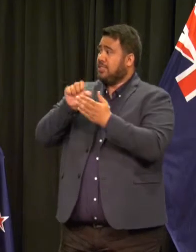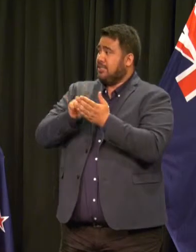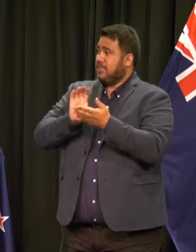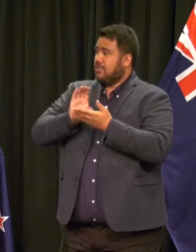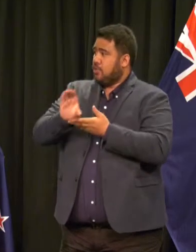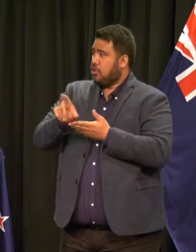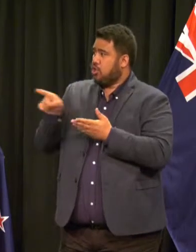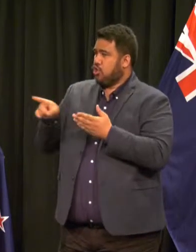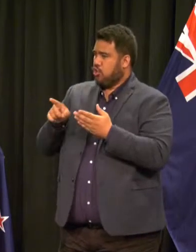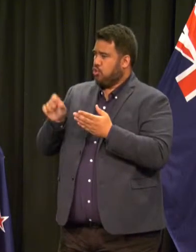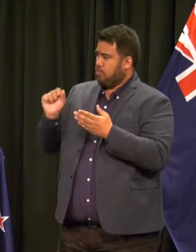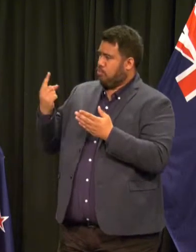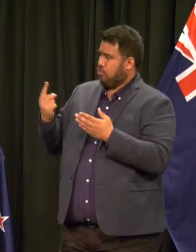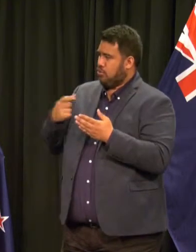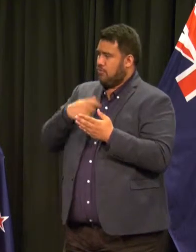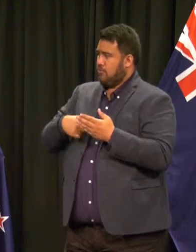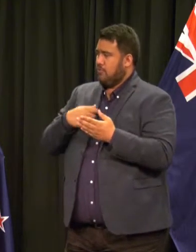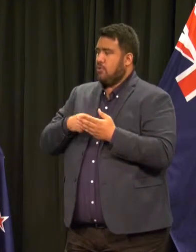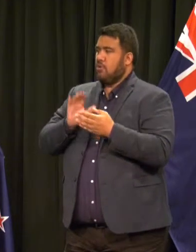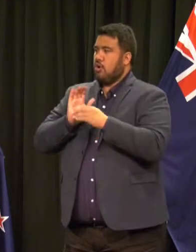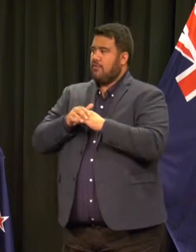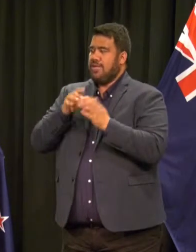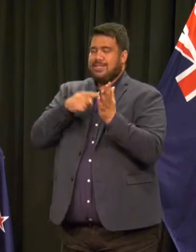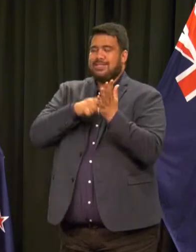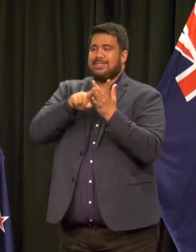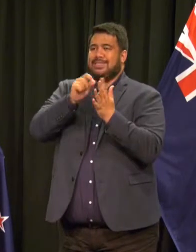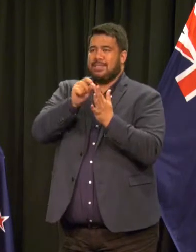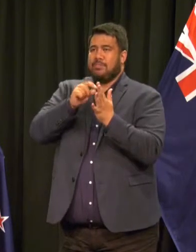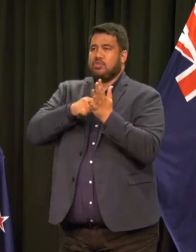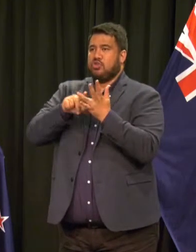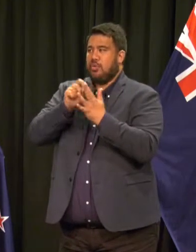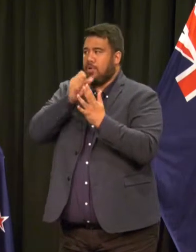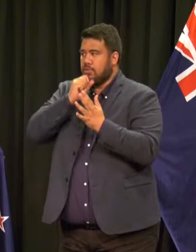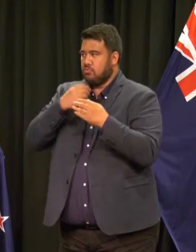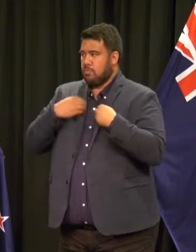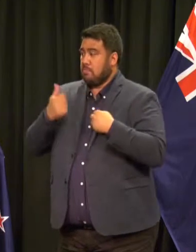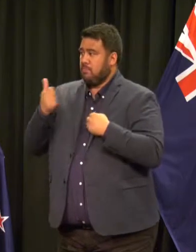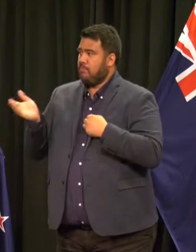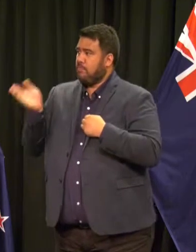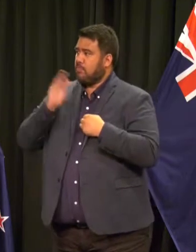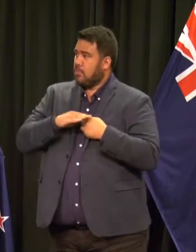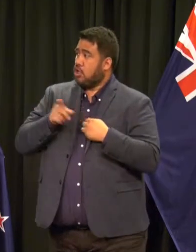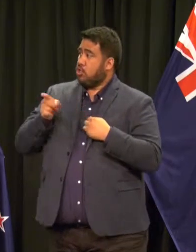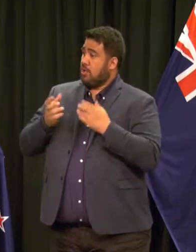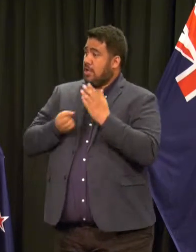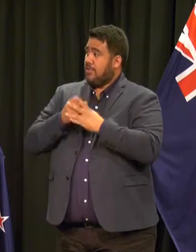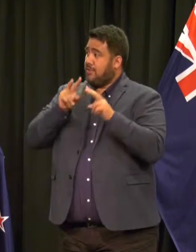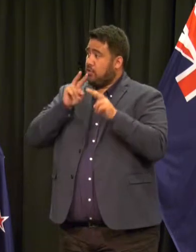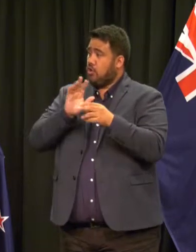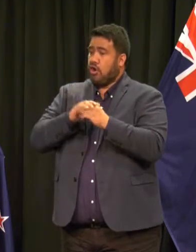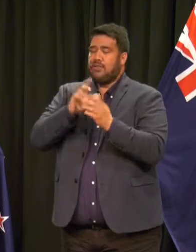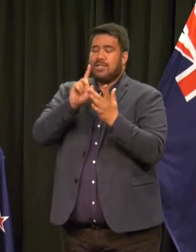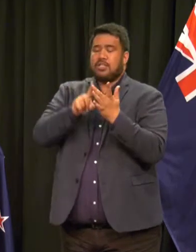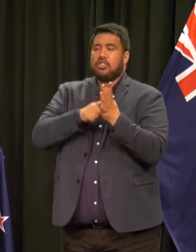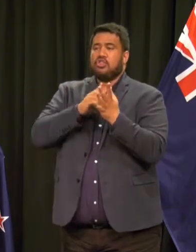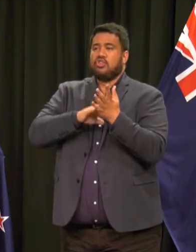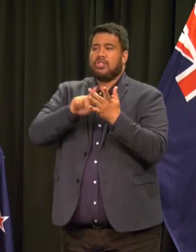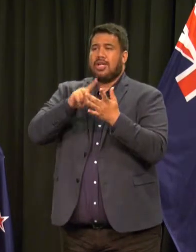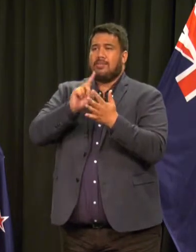view of TikTok. Do you have a personal view on the Eugenie Sage blocking